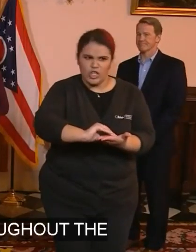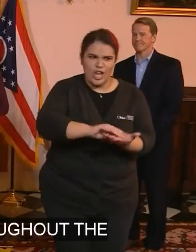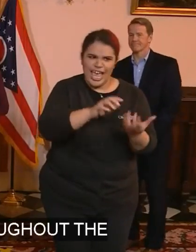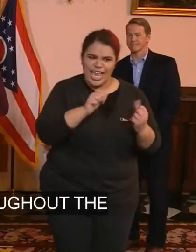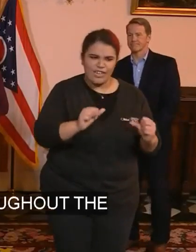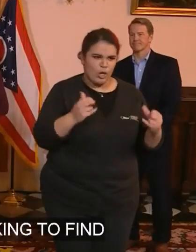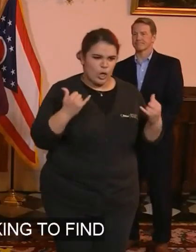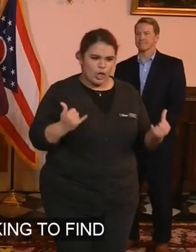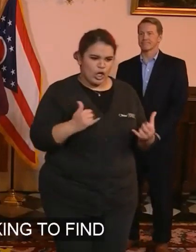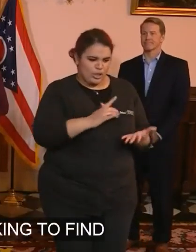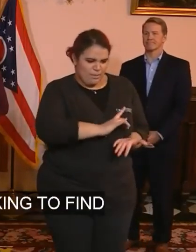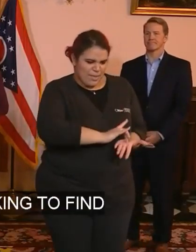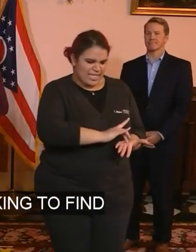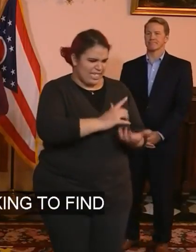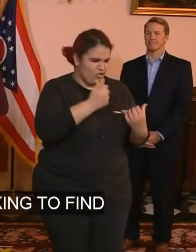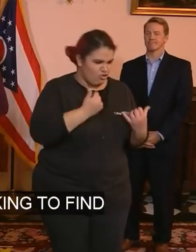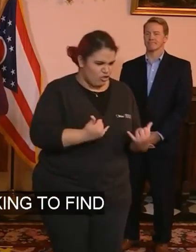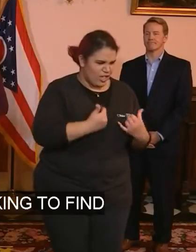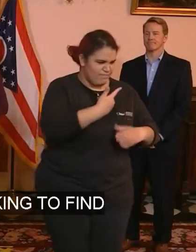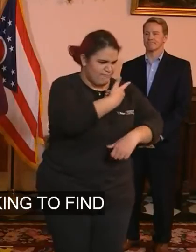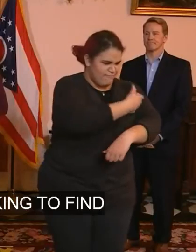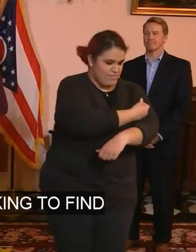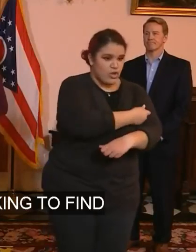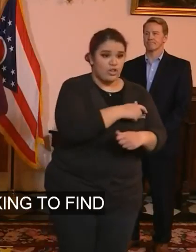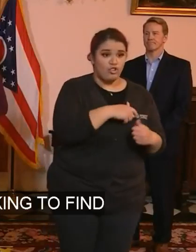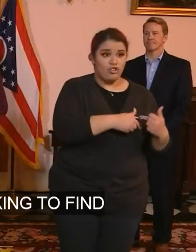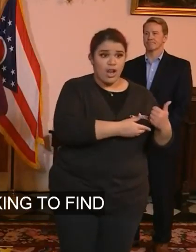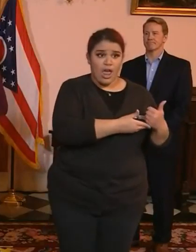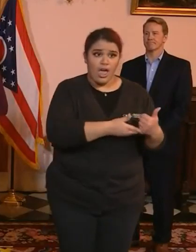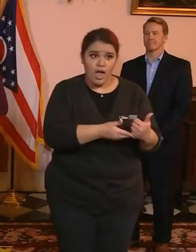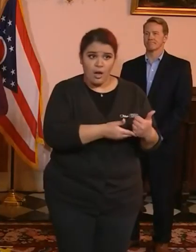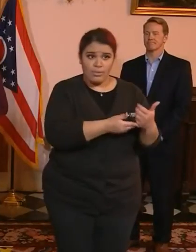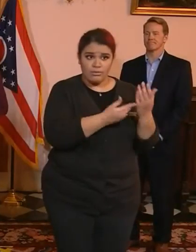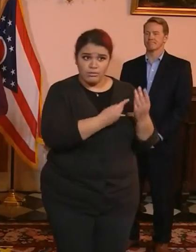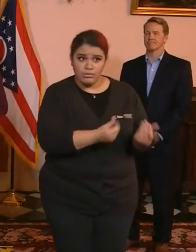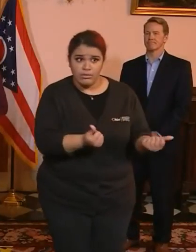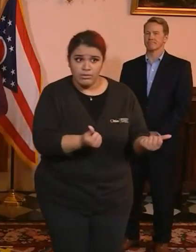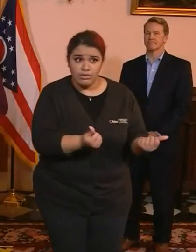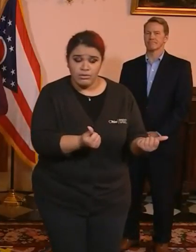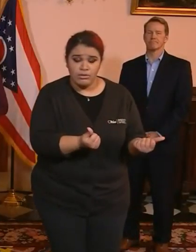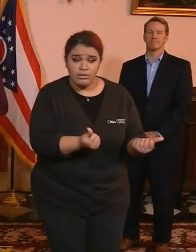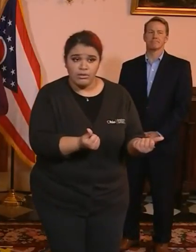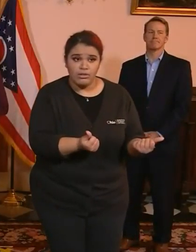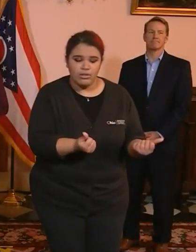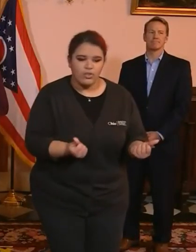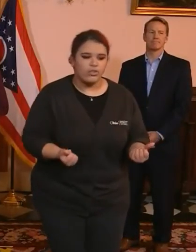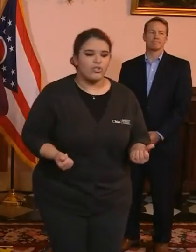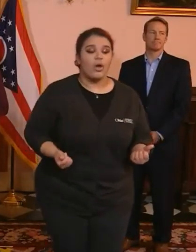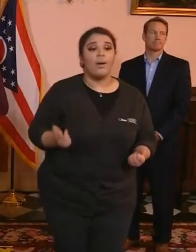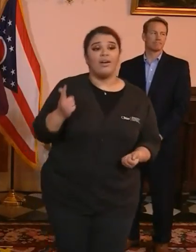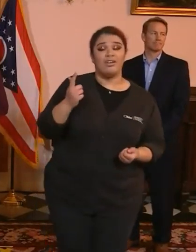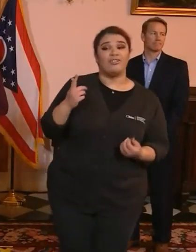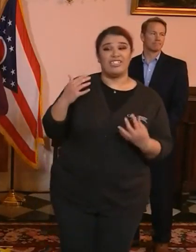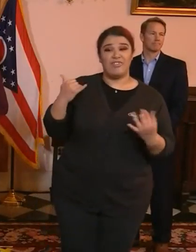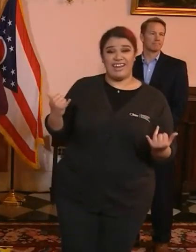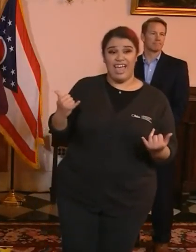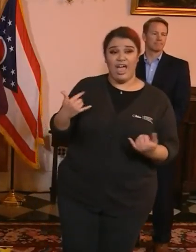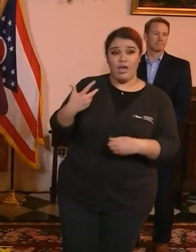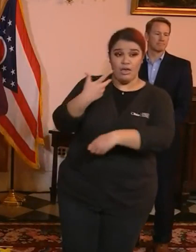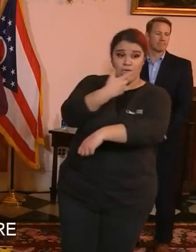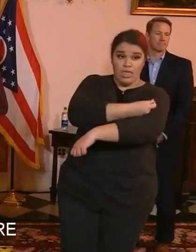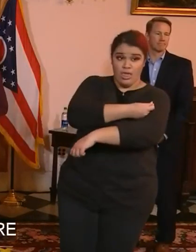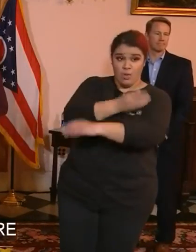actually work. Right now, everything we're doing is because we don't have that tool chest. We're employing all the tools we do have. But I mean,